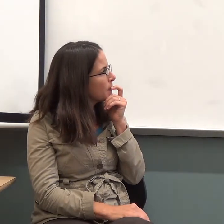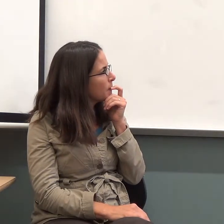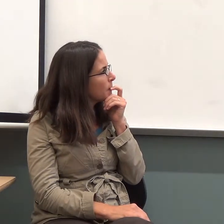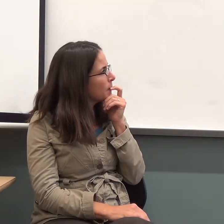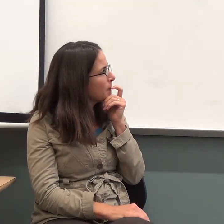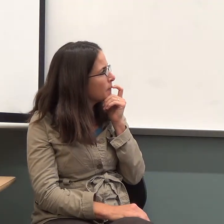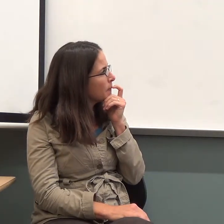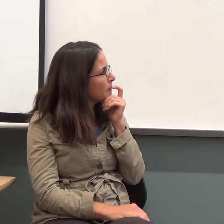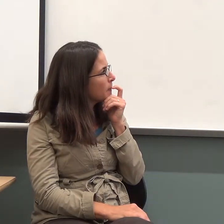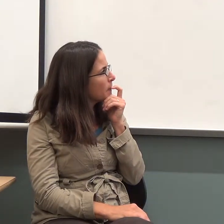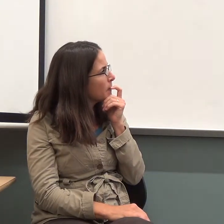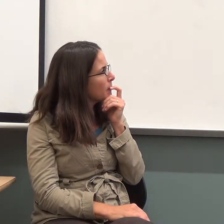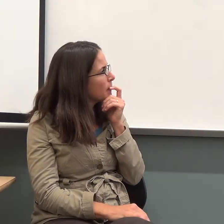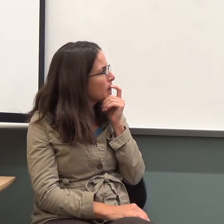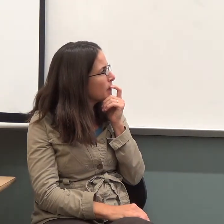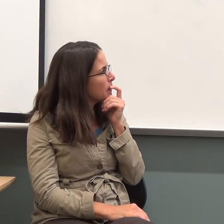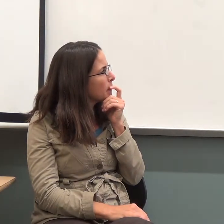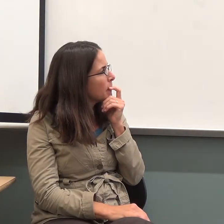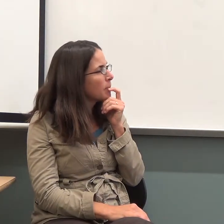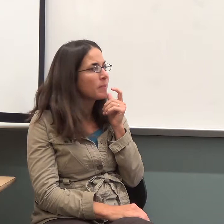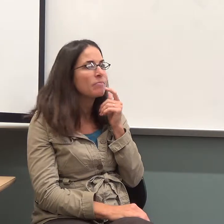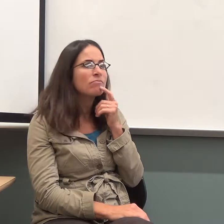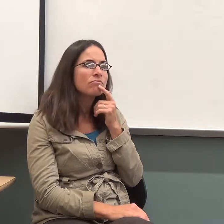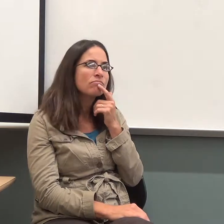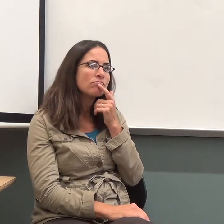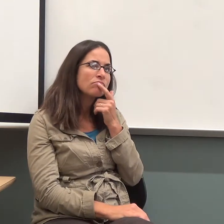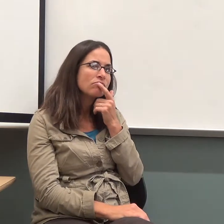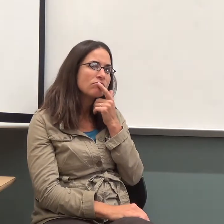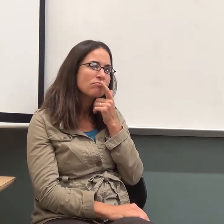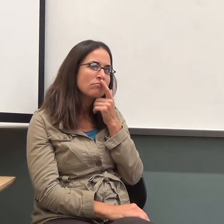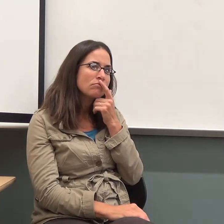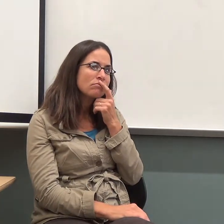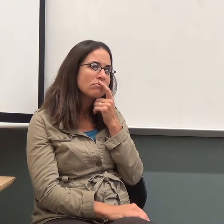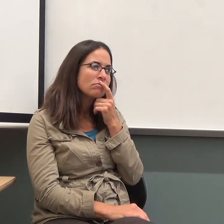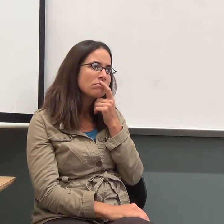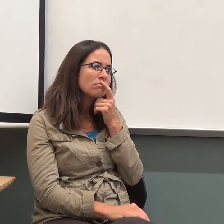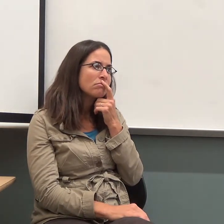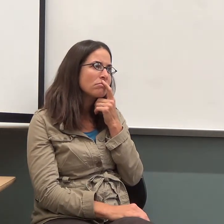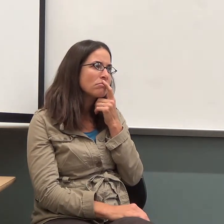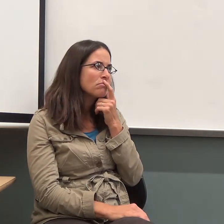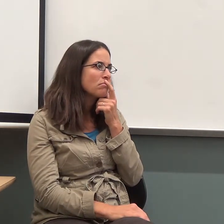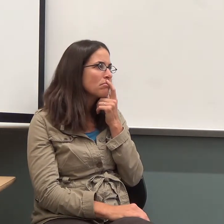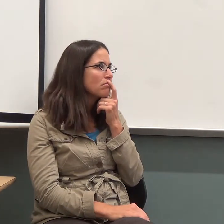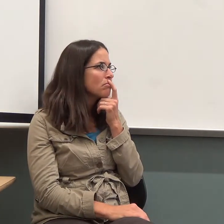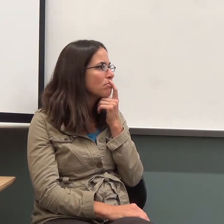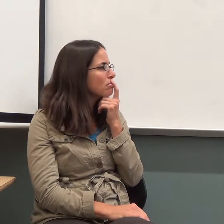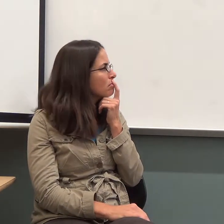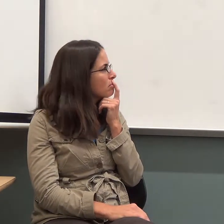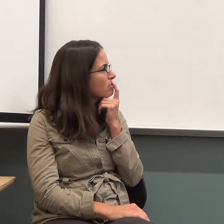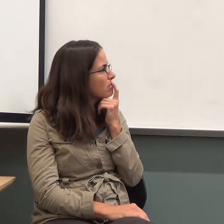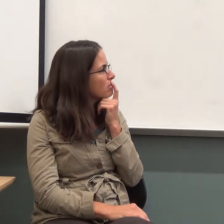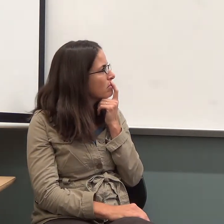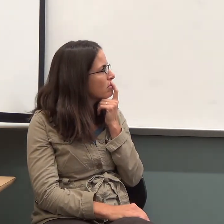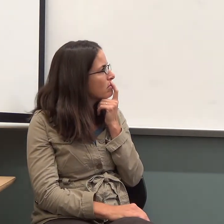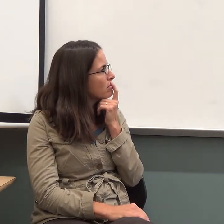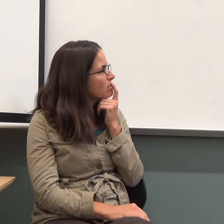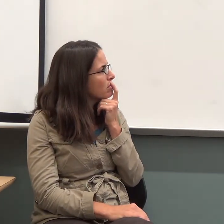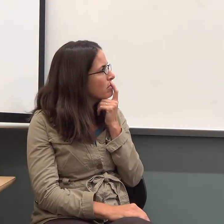the question is a little bit kind of out there, right? It's like, they are, and it's like the person's waiting for you to answer, right? So in a